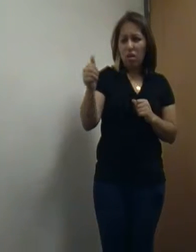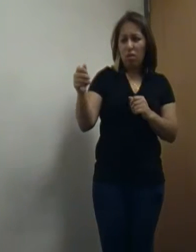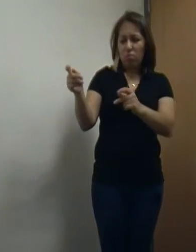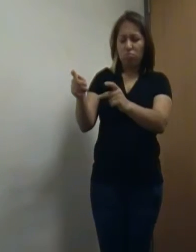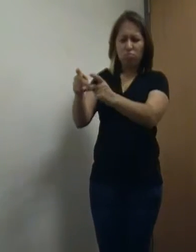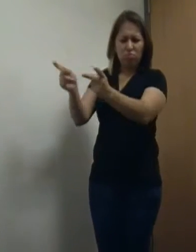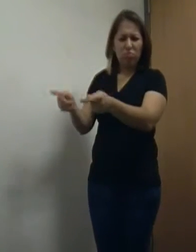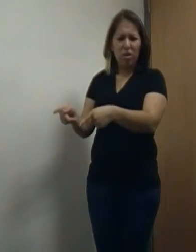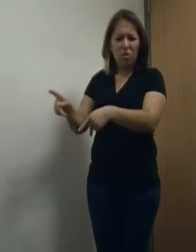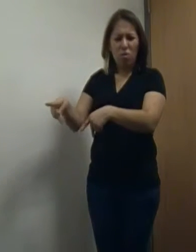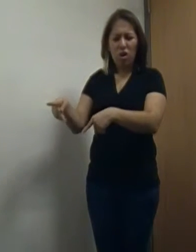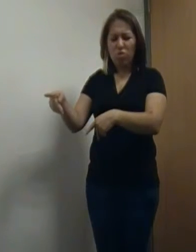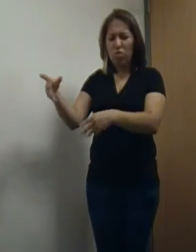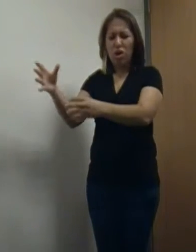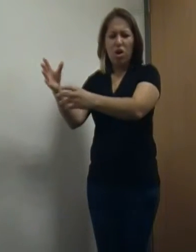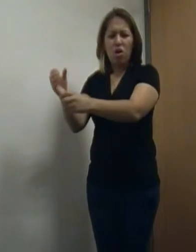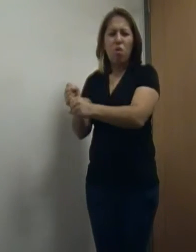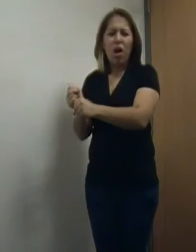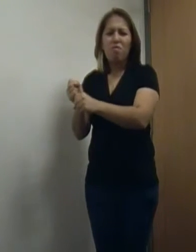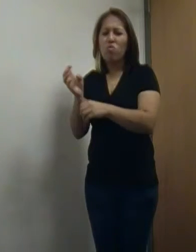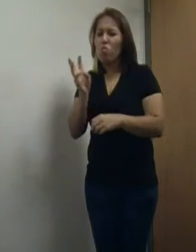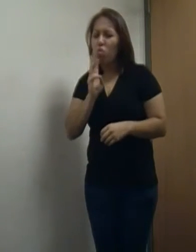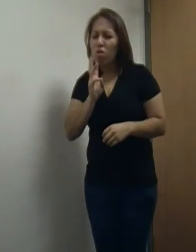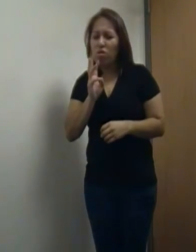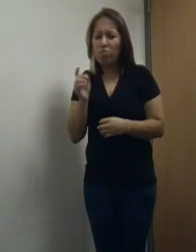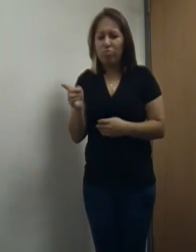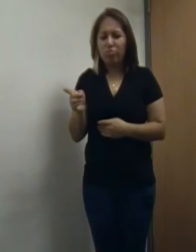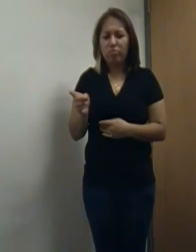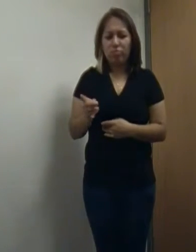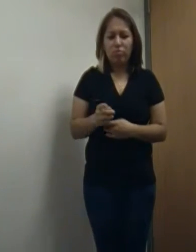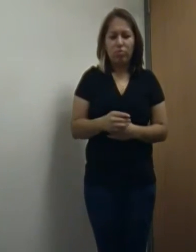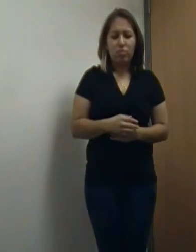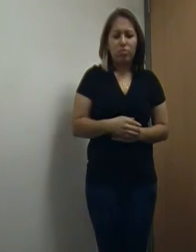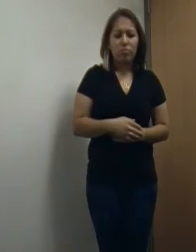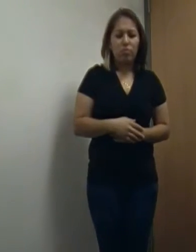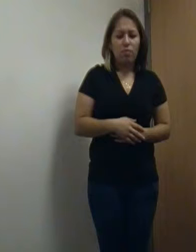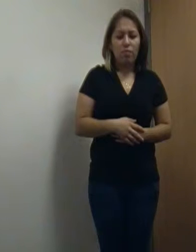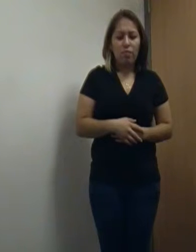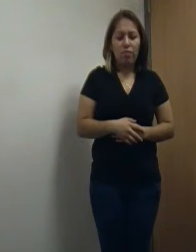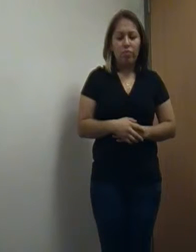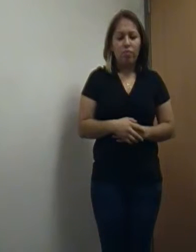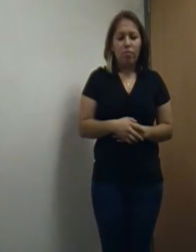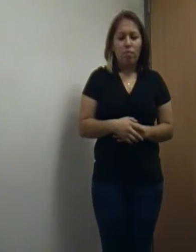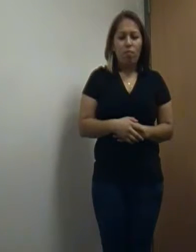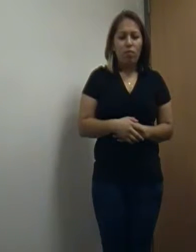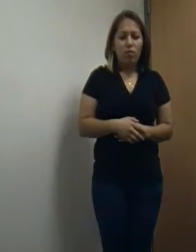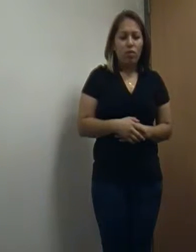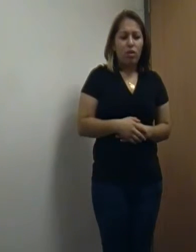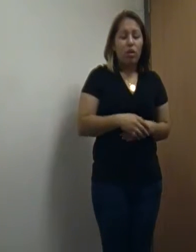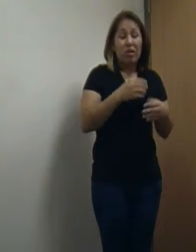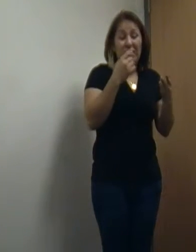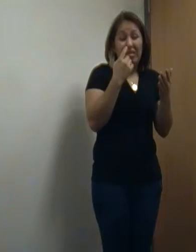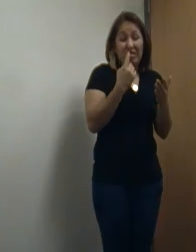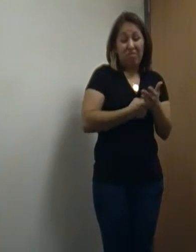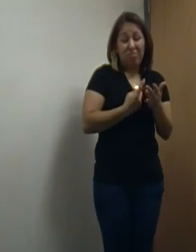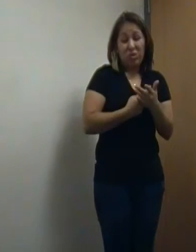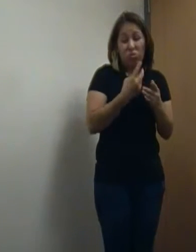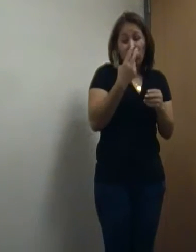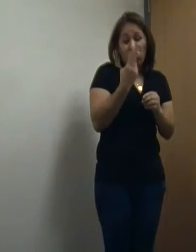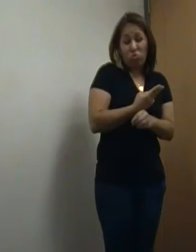At night time, we all had to use a paraffin lamp to light the room, and then a candle we